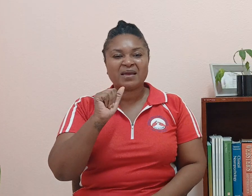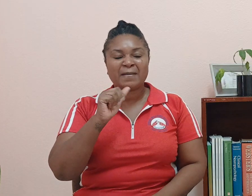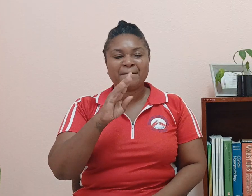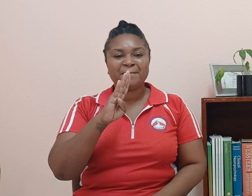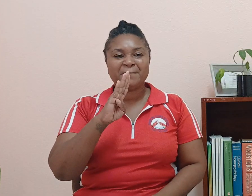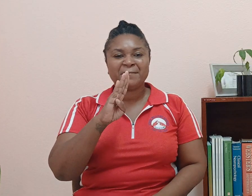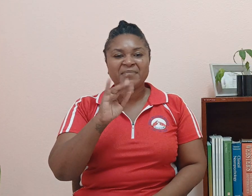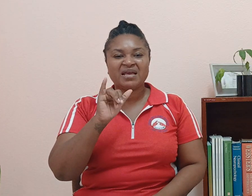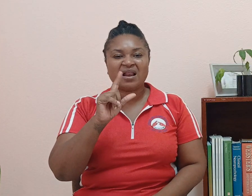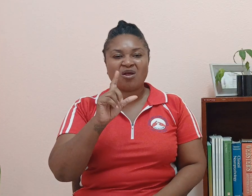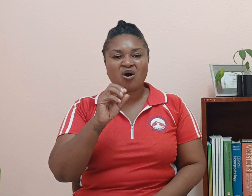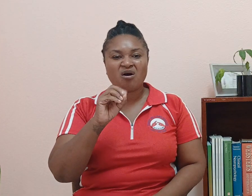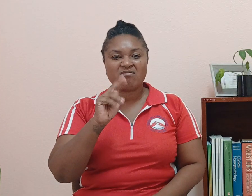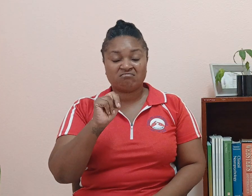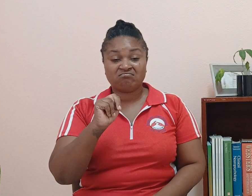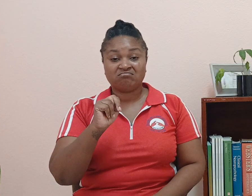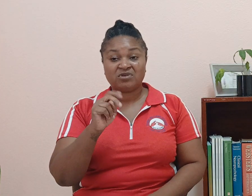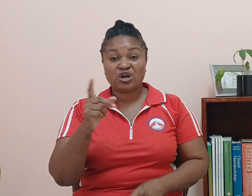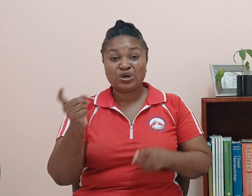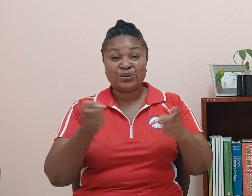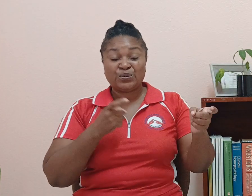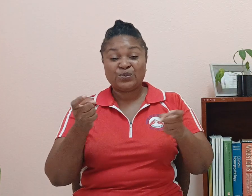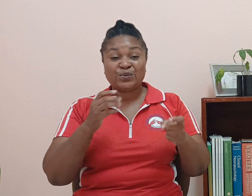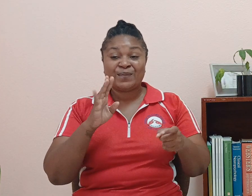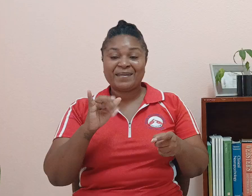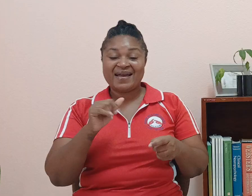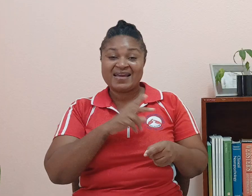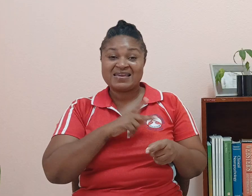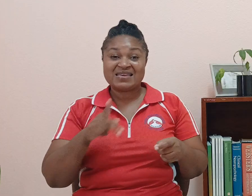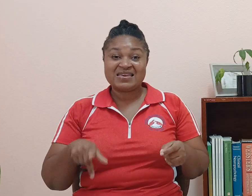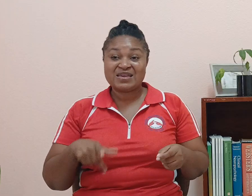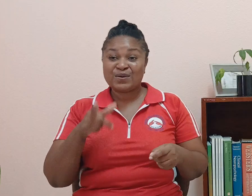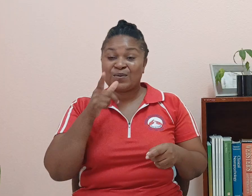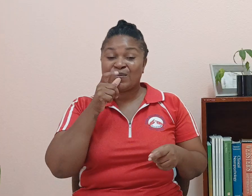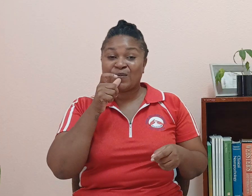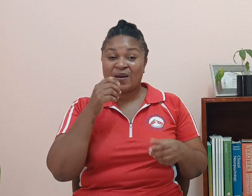Babylon was ruled by a king with a very fancy name.